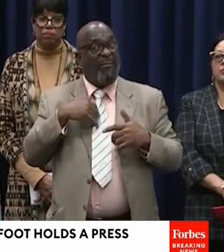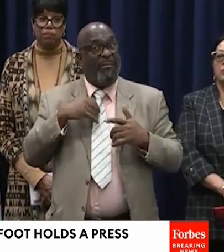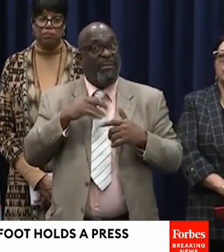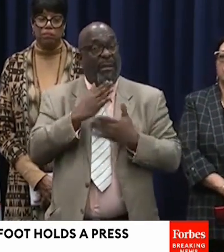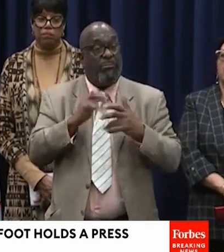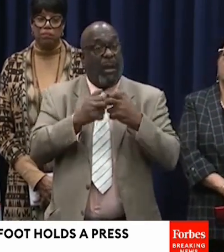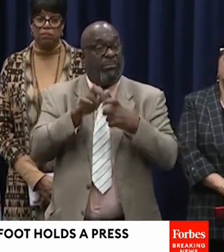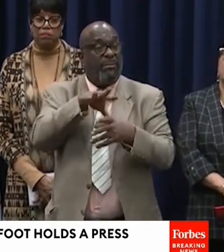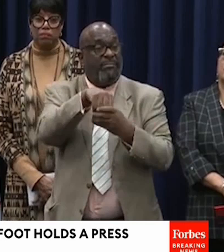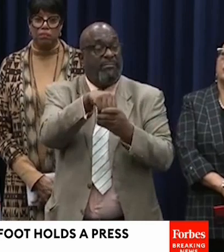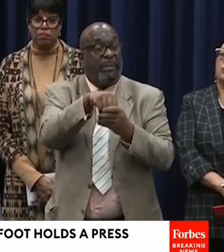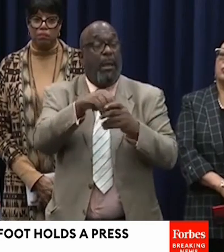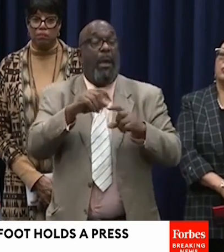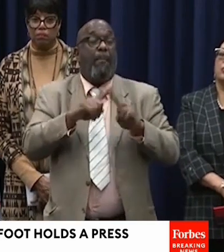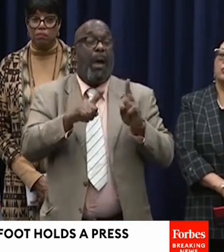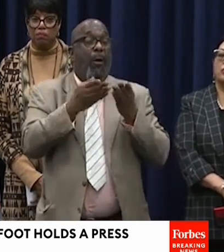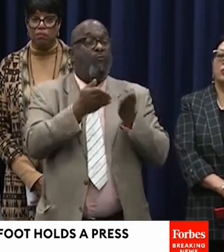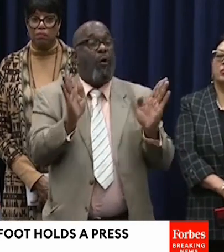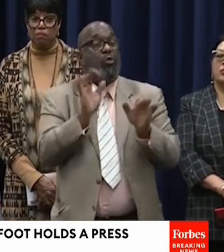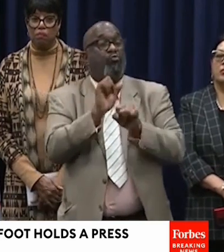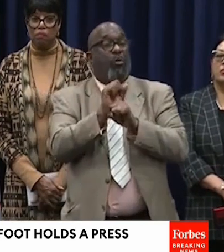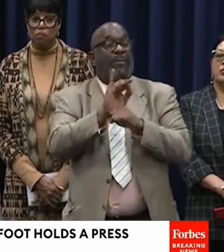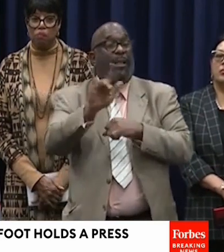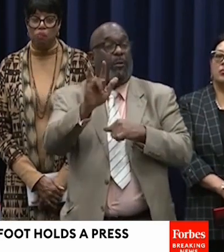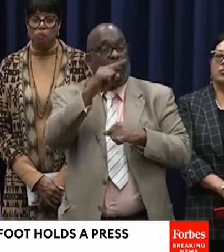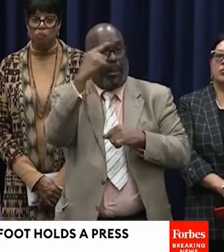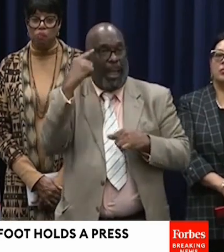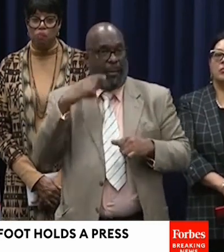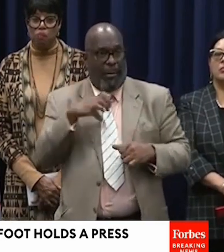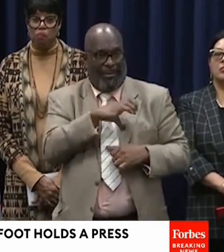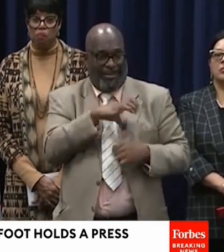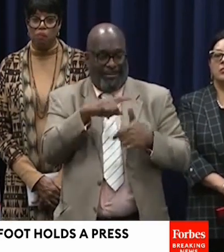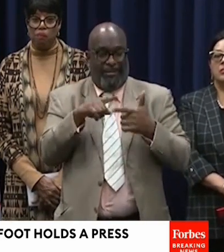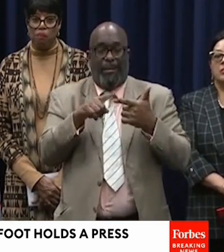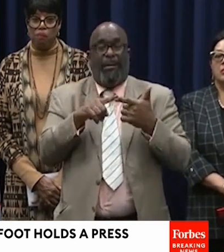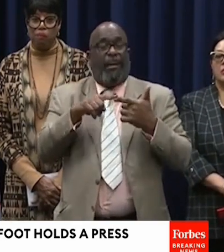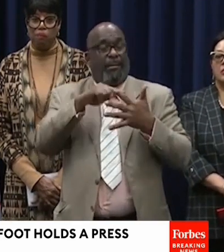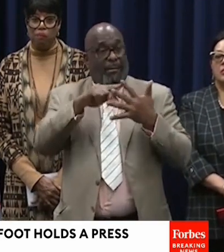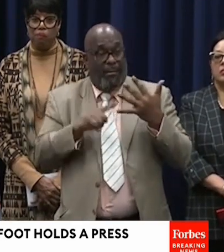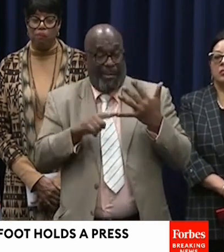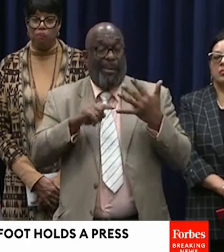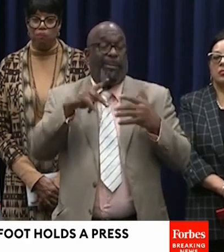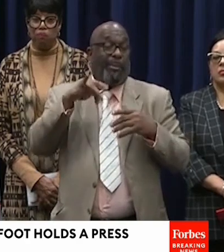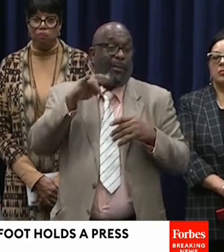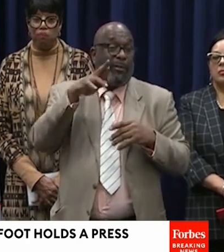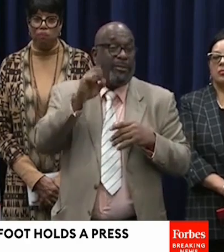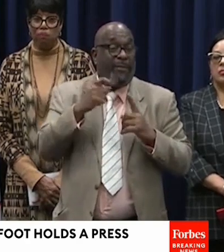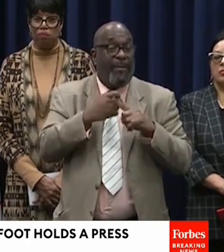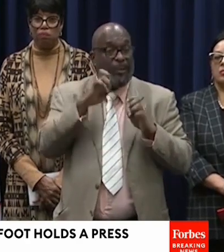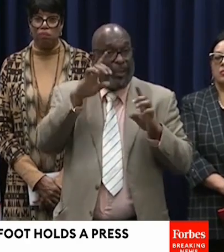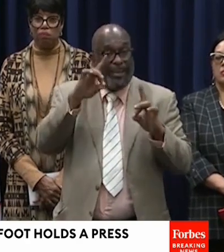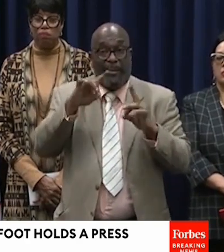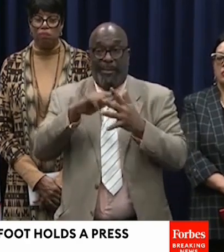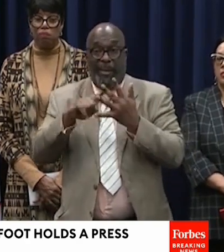I think the work of the Illinois Black Caucus and the variety of pillars from education and so forth was